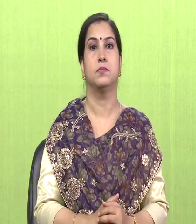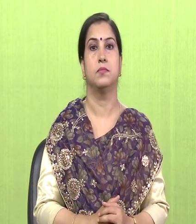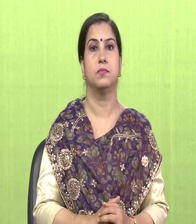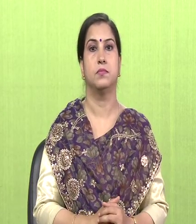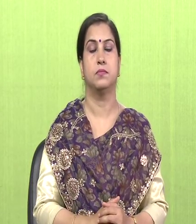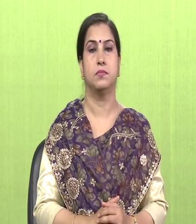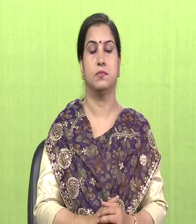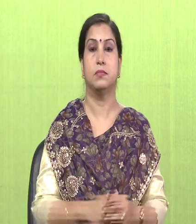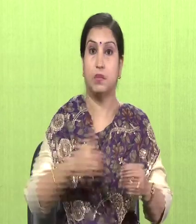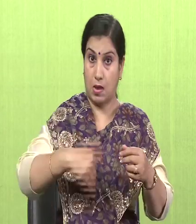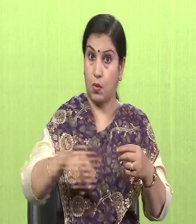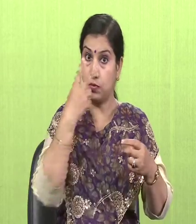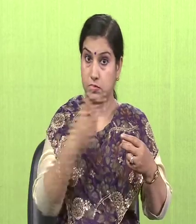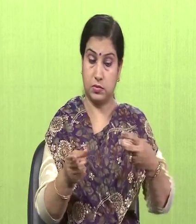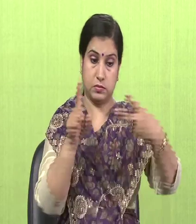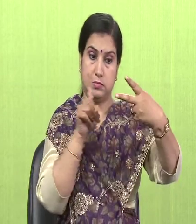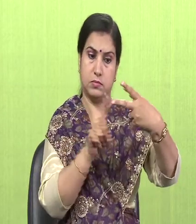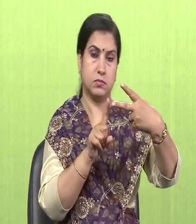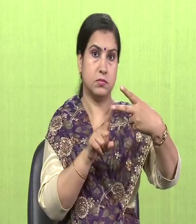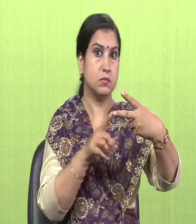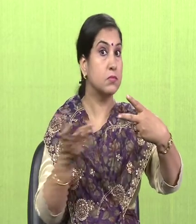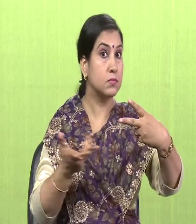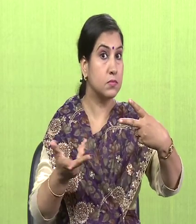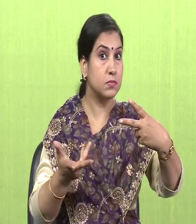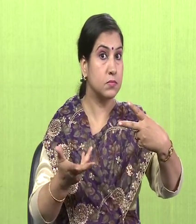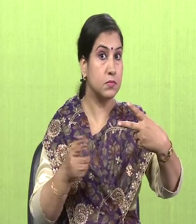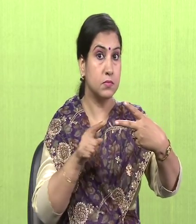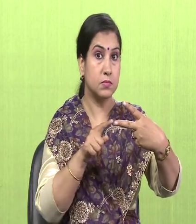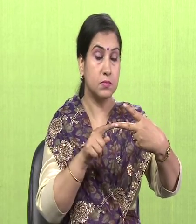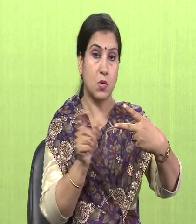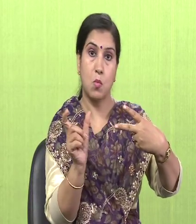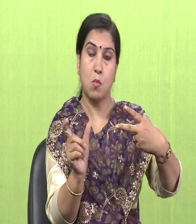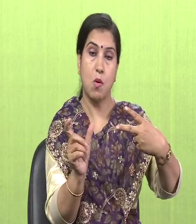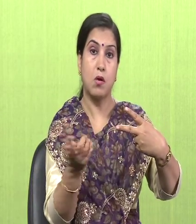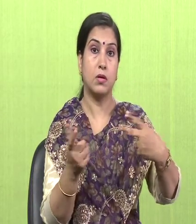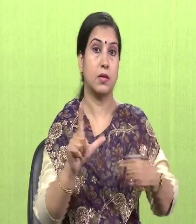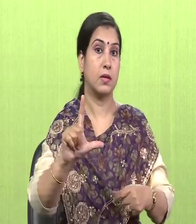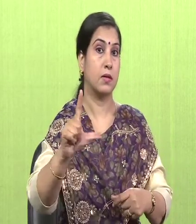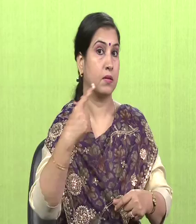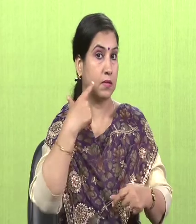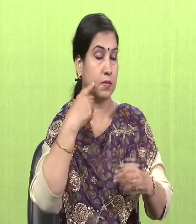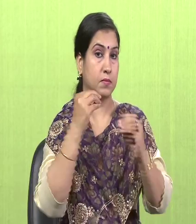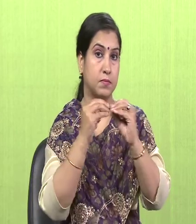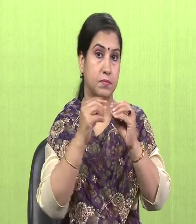We will now understand the second term, liberty.